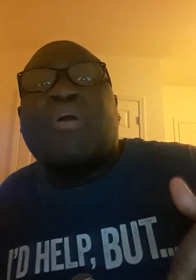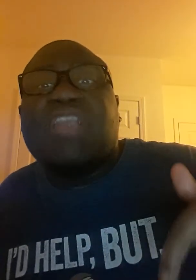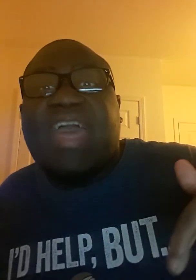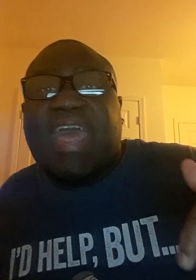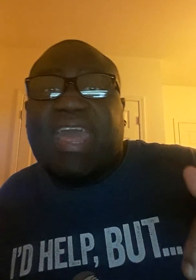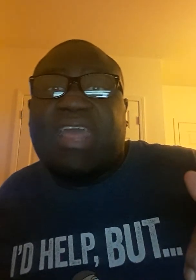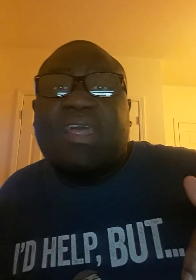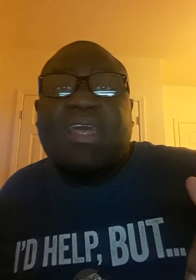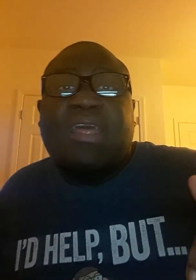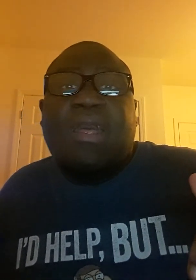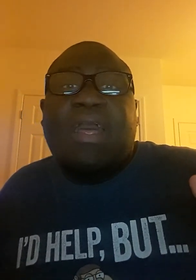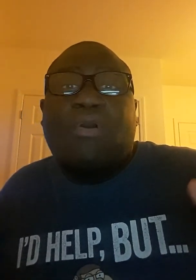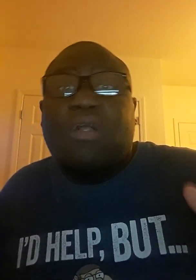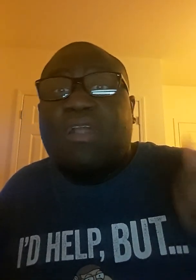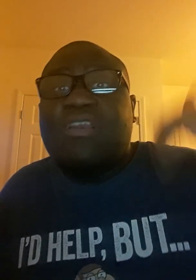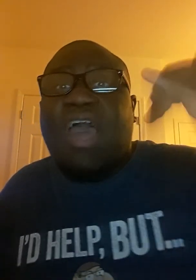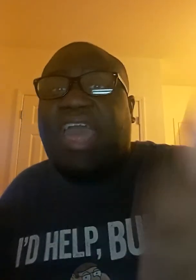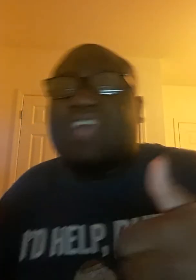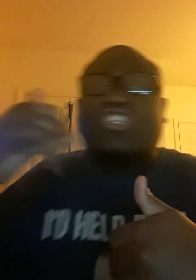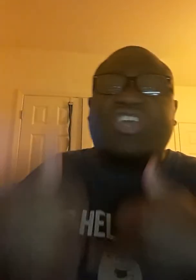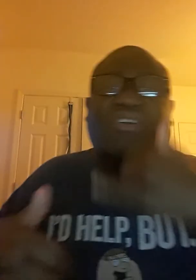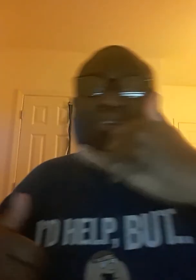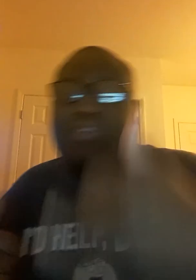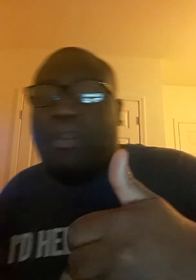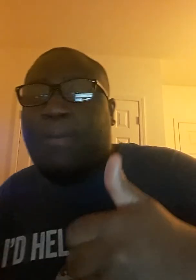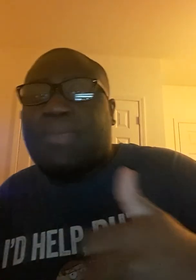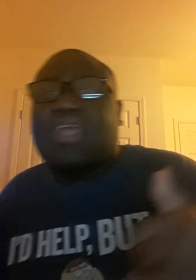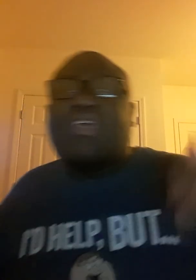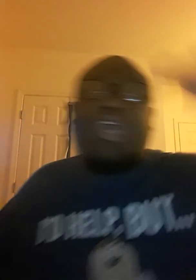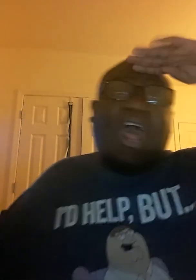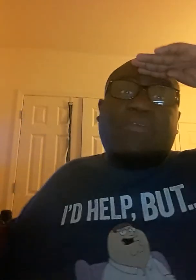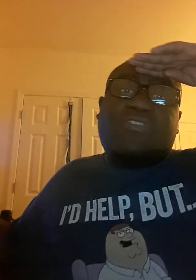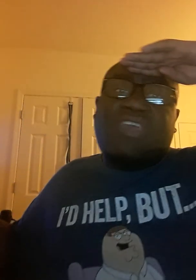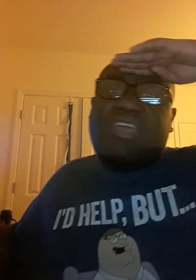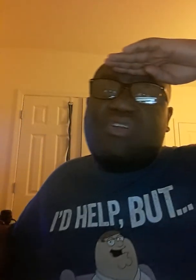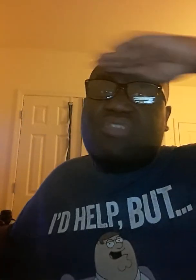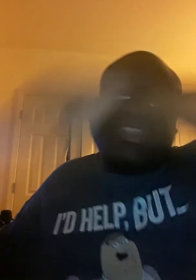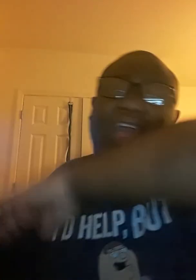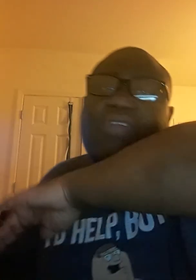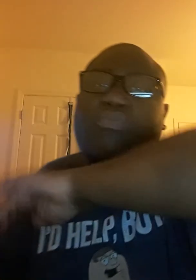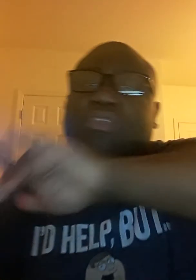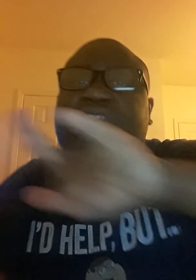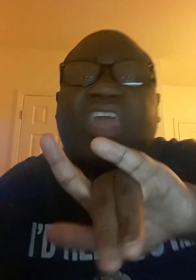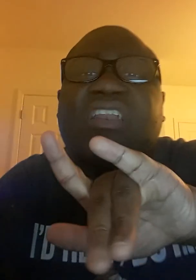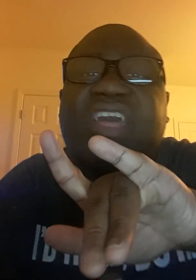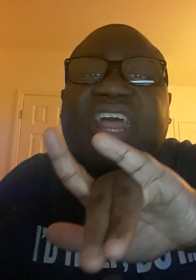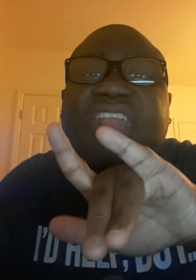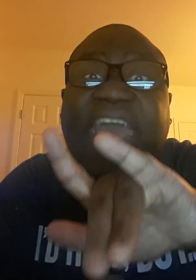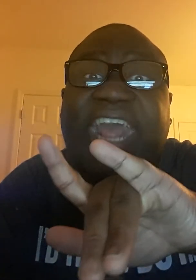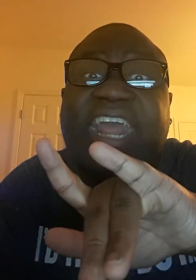play. Like, share, comment. I'll see you the next one. Stay lit. Hey.